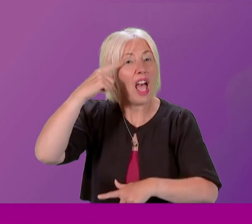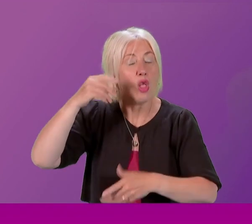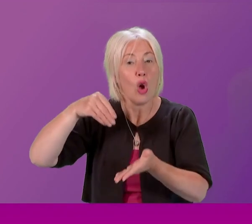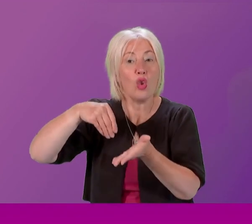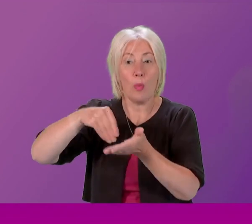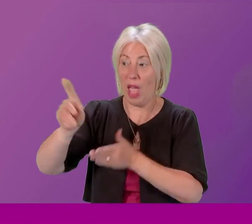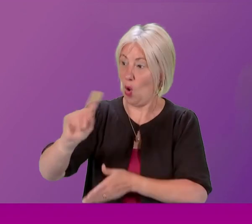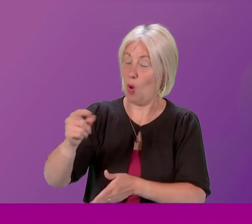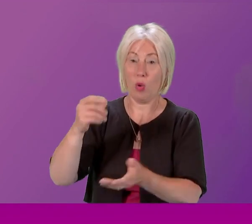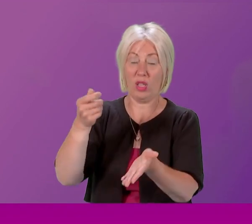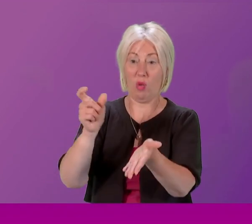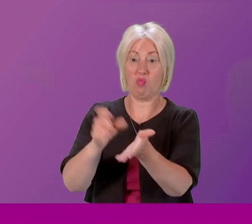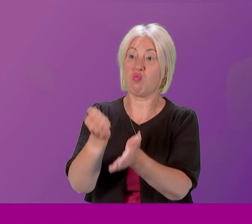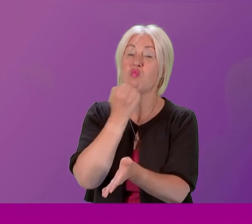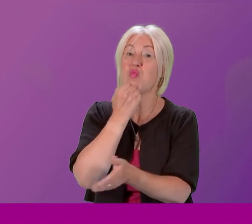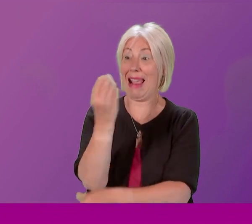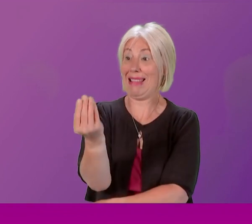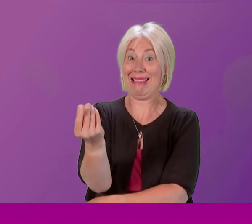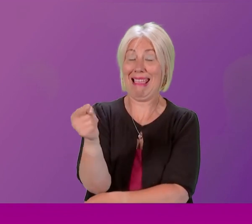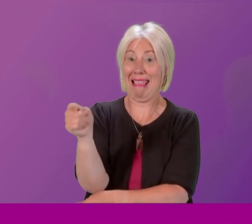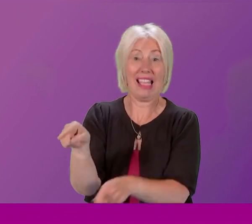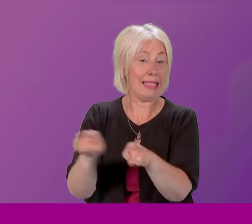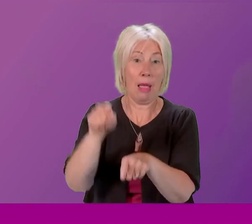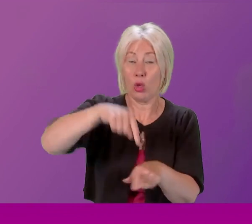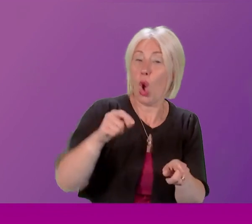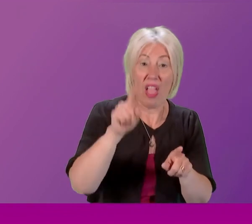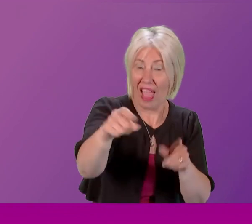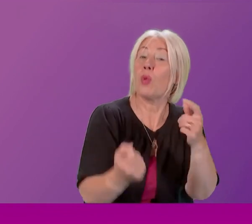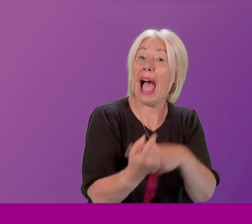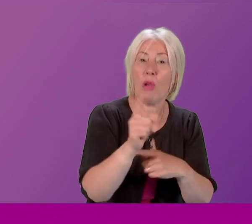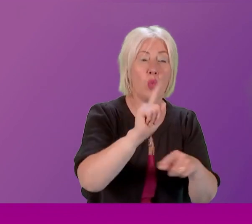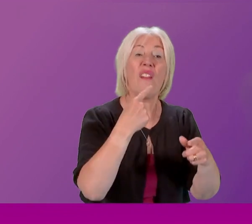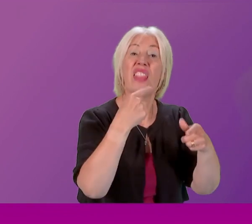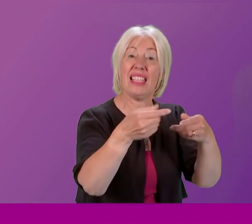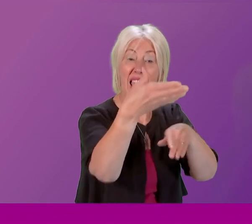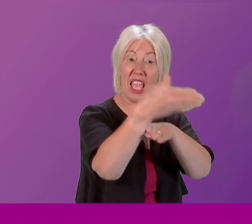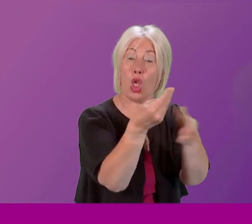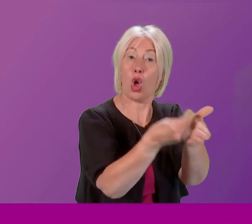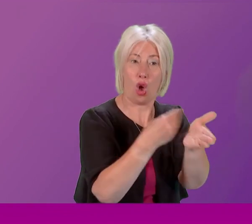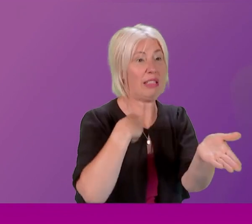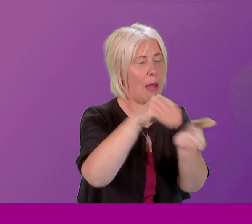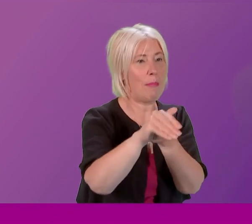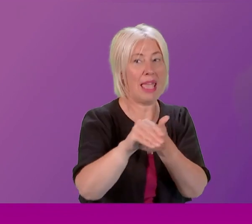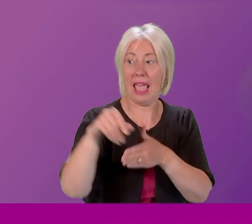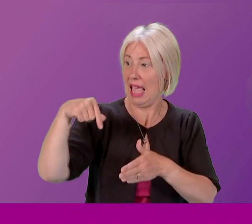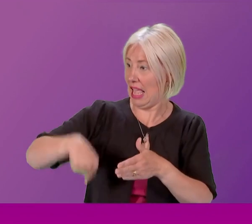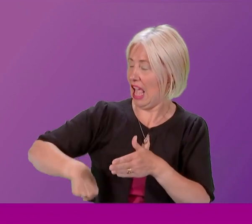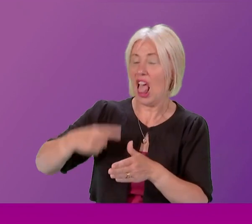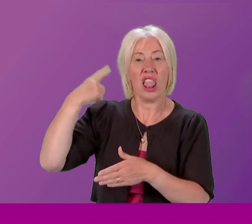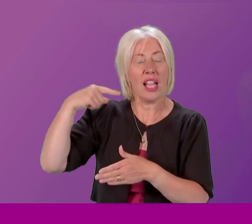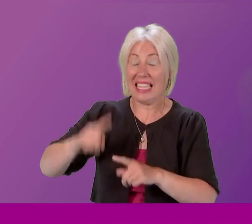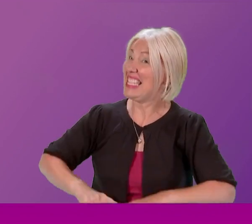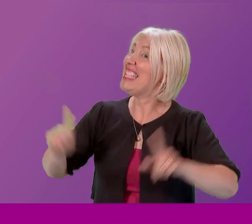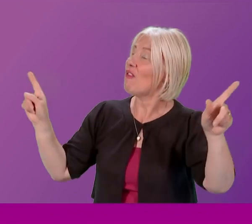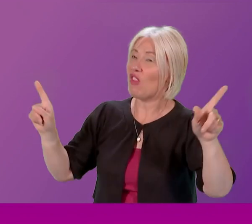the asking price, which was the case that happened in Scotland. And so that was a big mistake I made, but there we go.